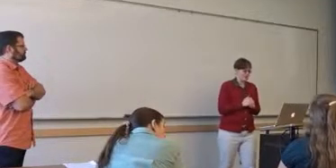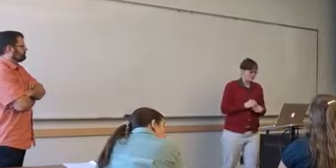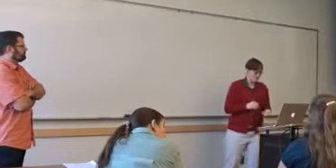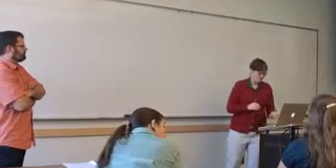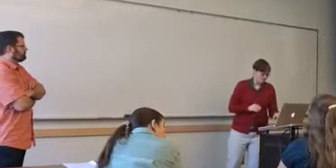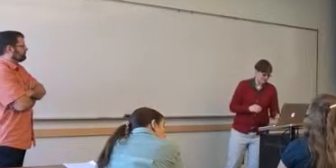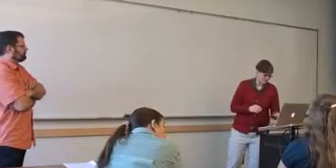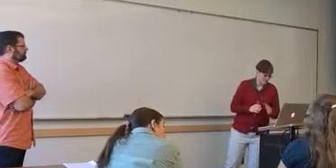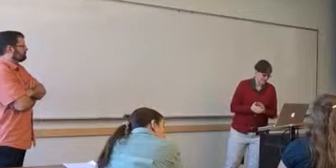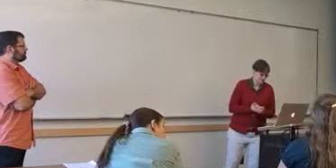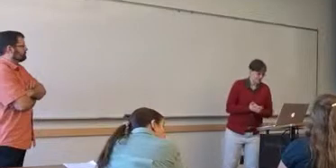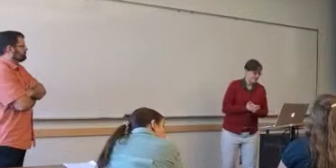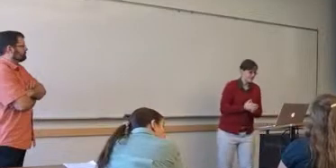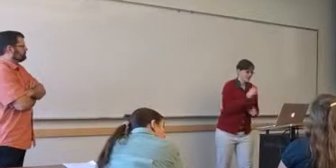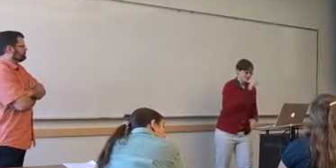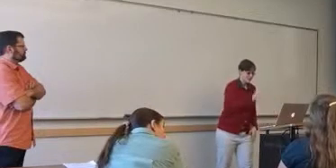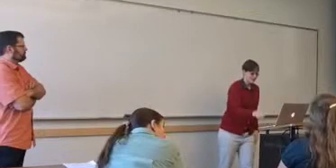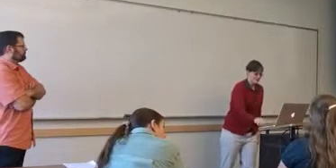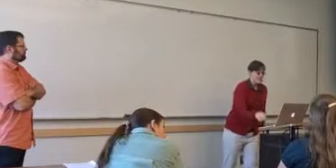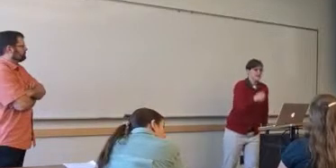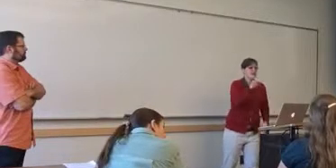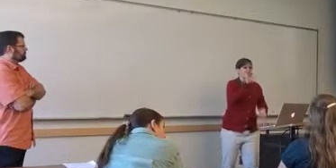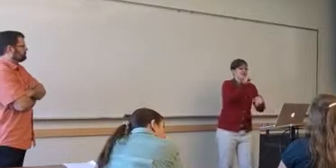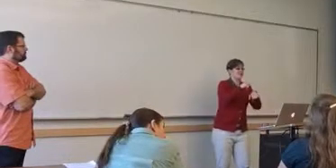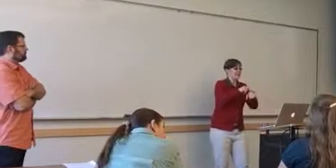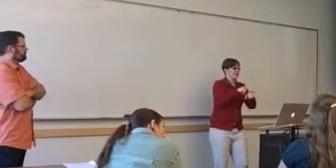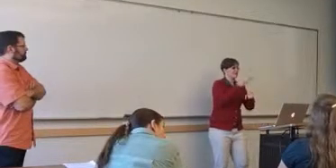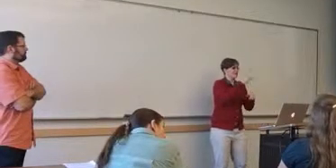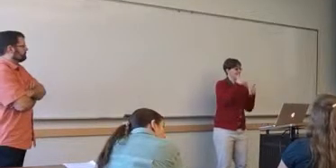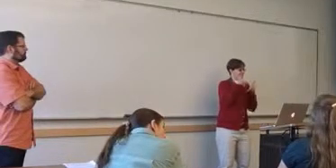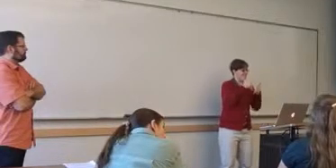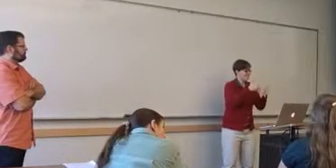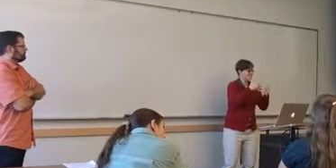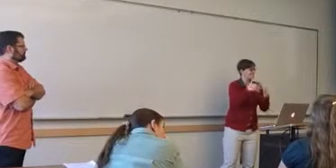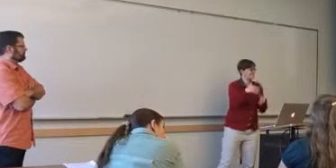seeing. And he started researching it and realized what they were using was an actual language.